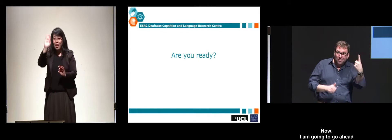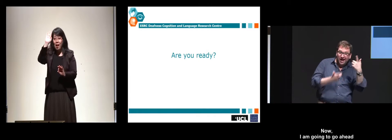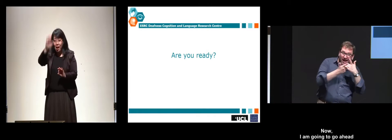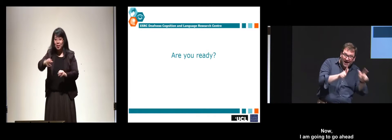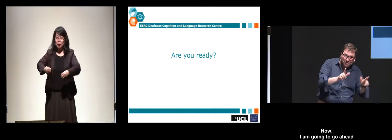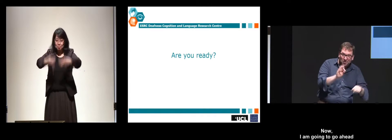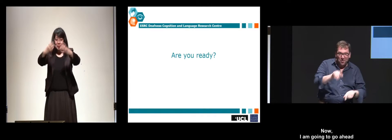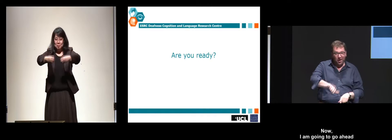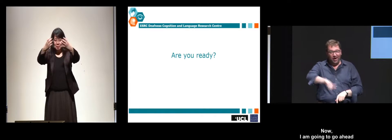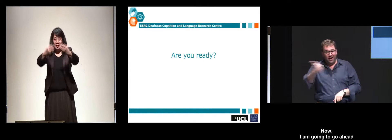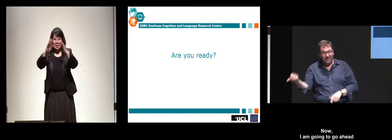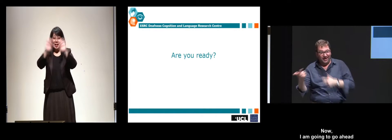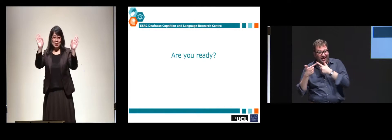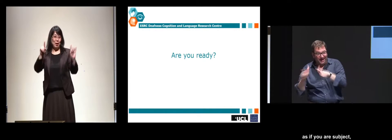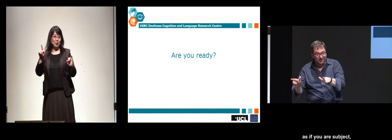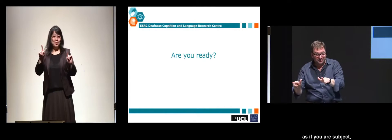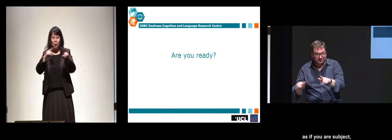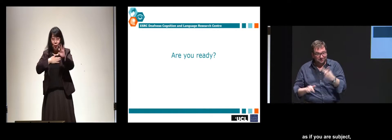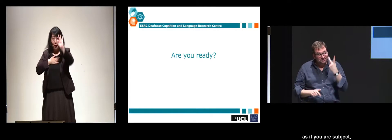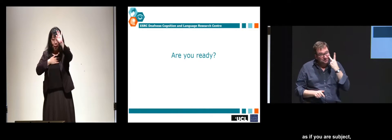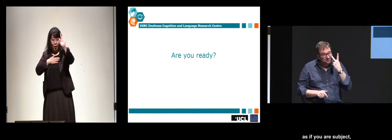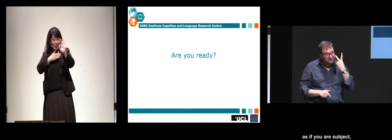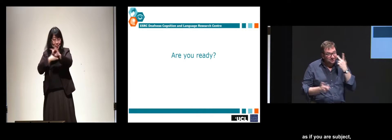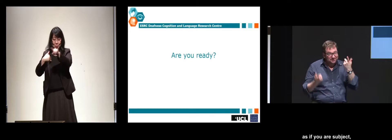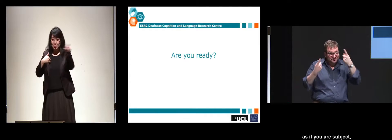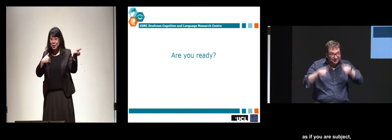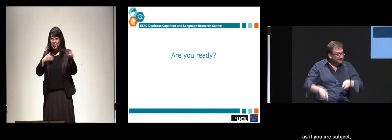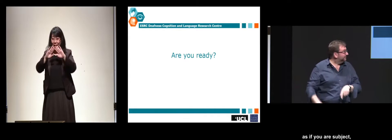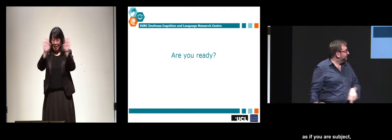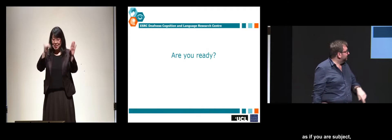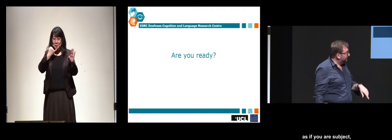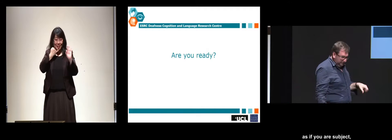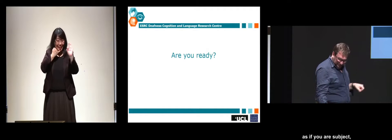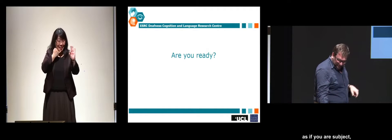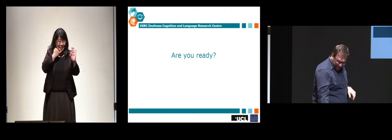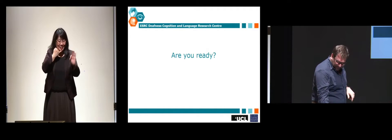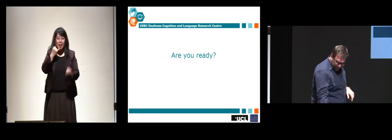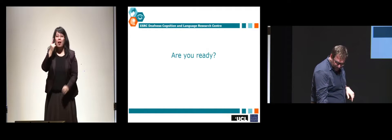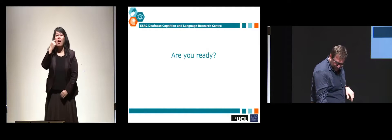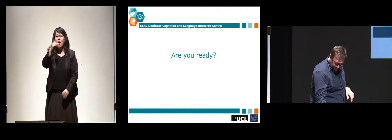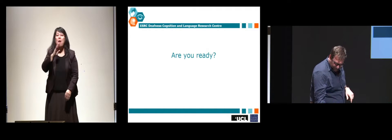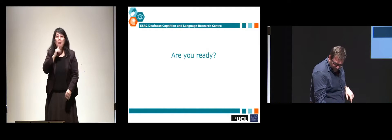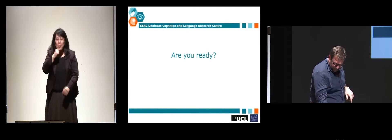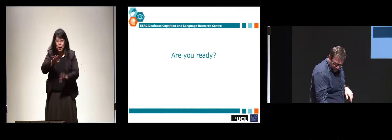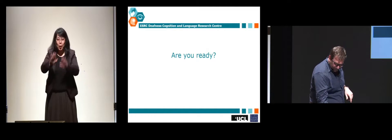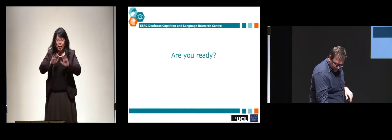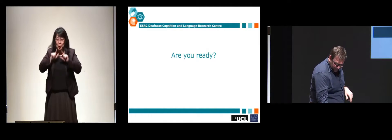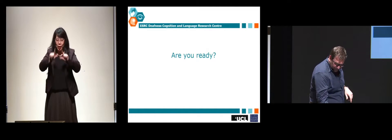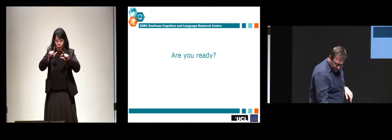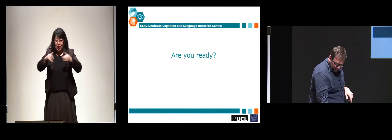Now, I'm going to go ahead and start this now as if you're the subject, so see how you do. Are you ready?